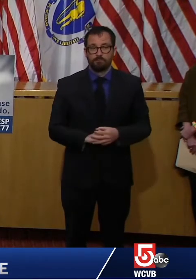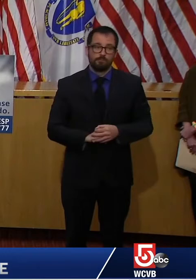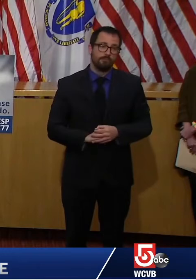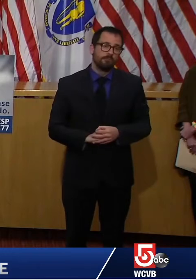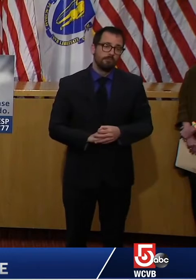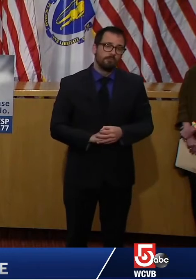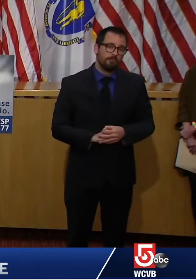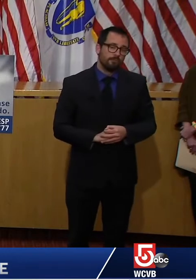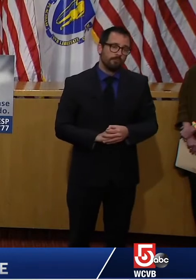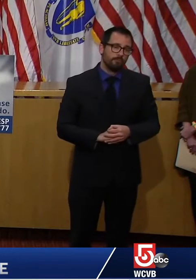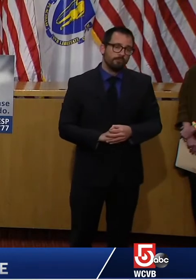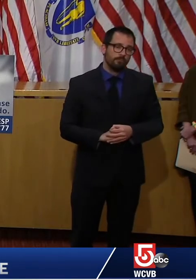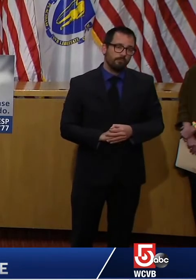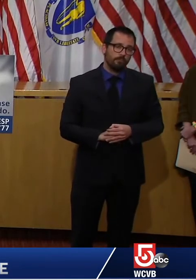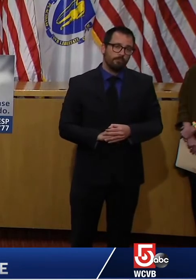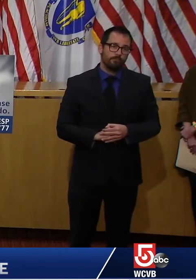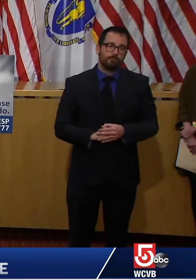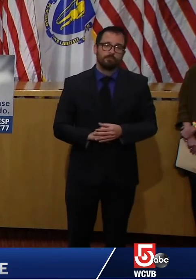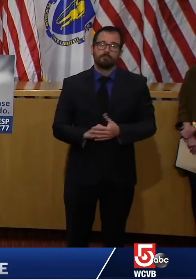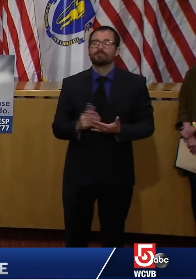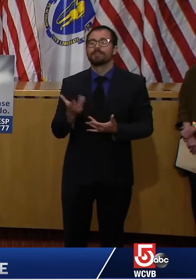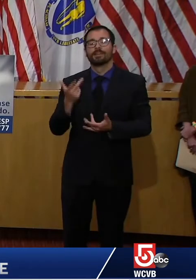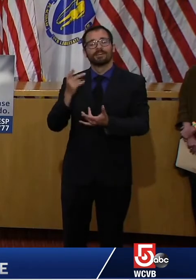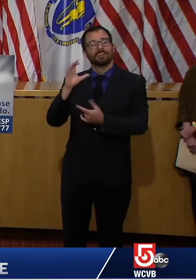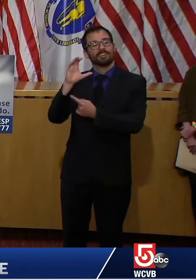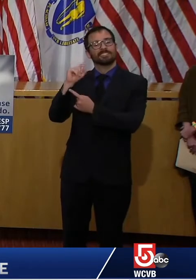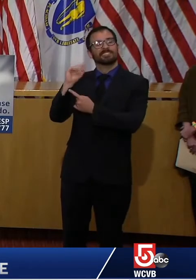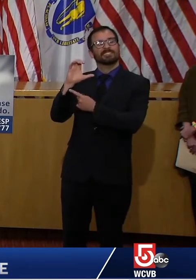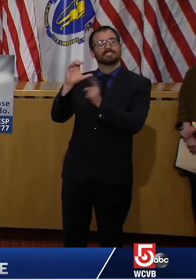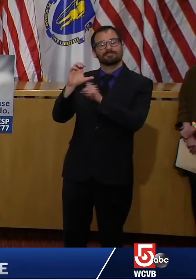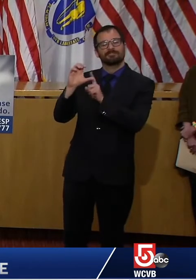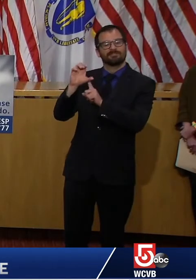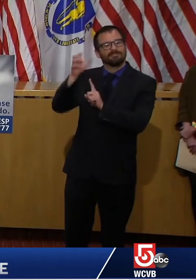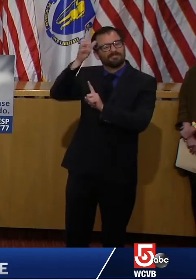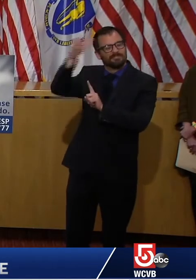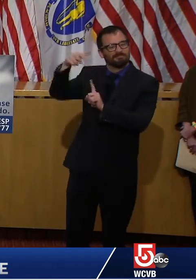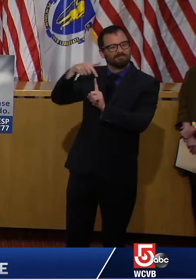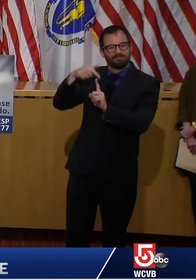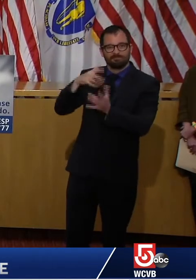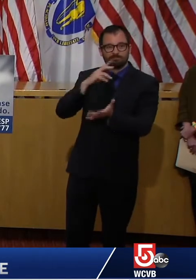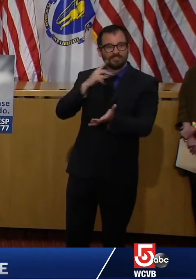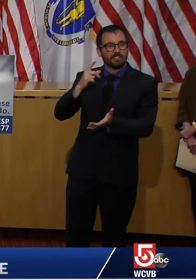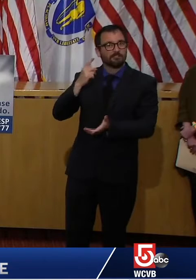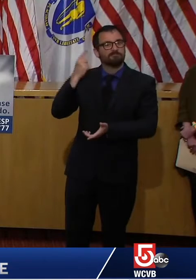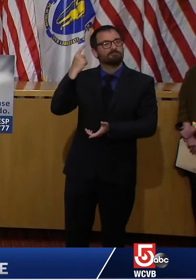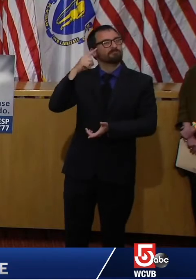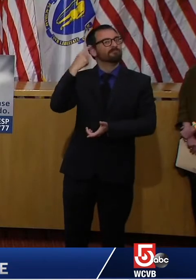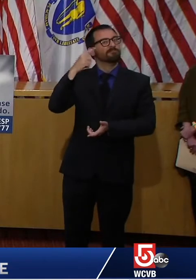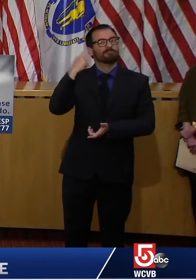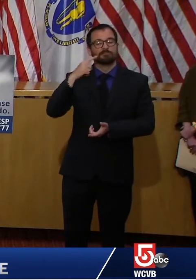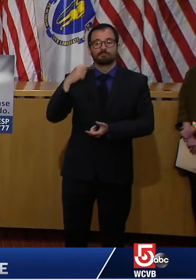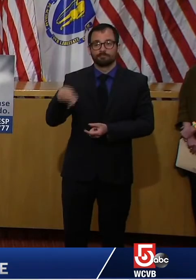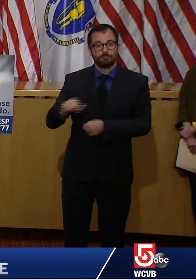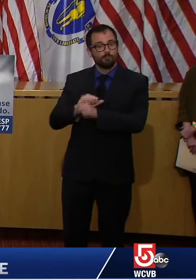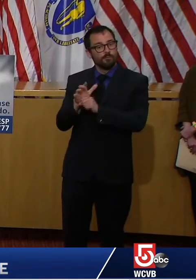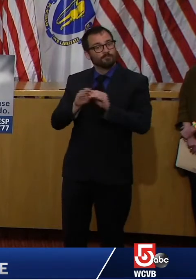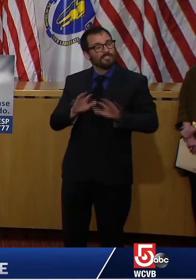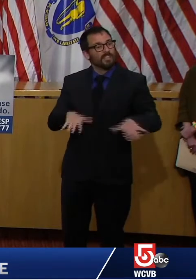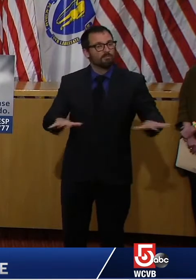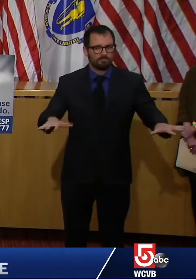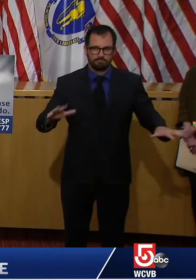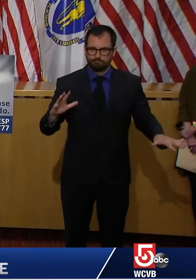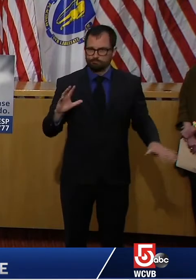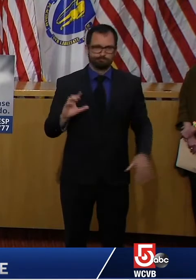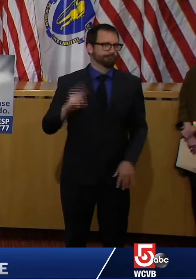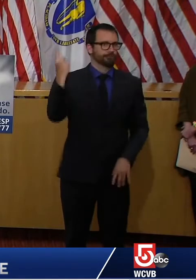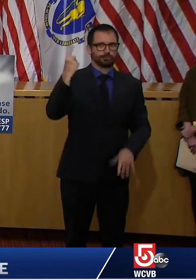in a new place in healthcare in the United States, which means we are reaching out to you to try to provide this